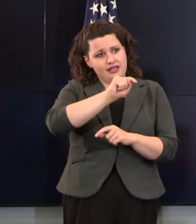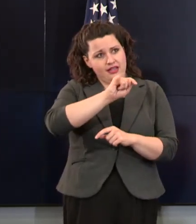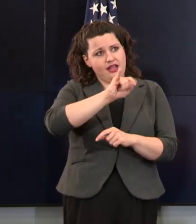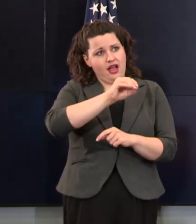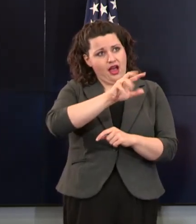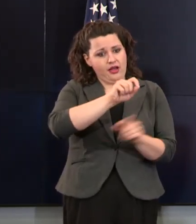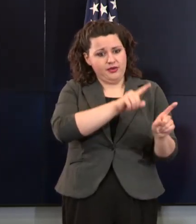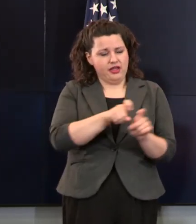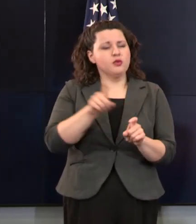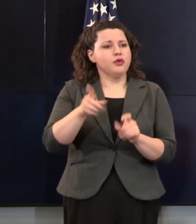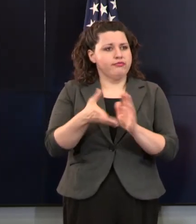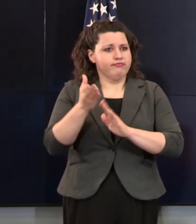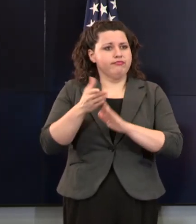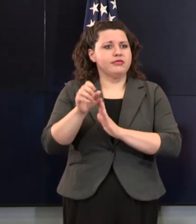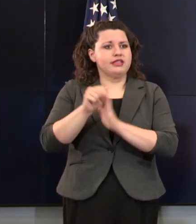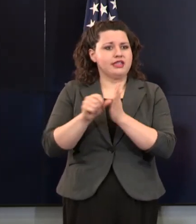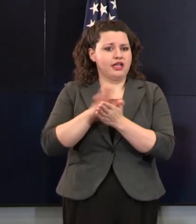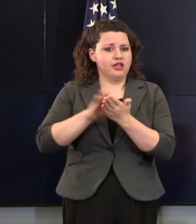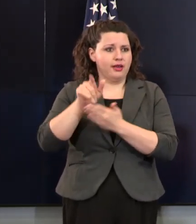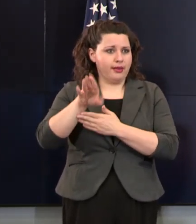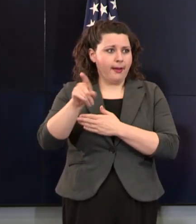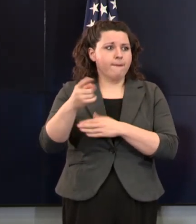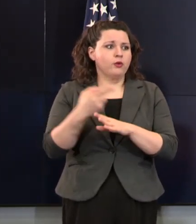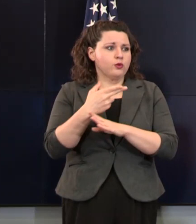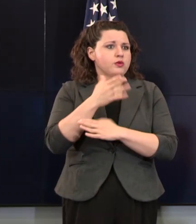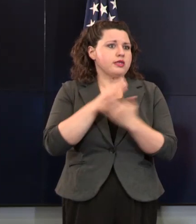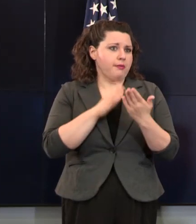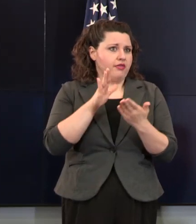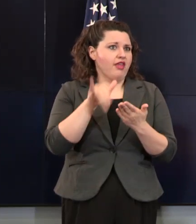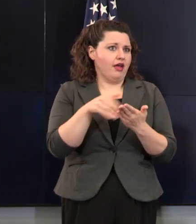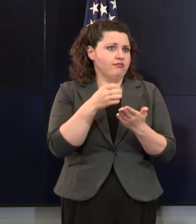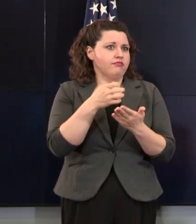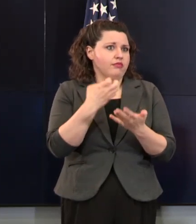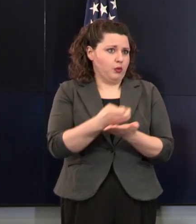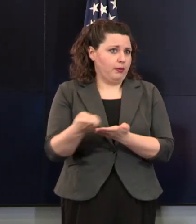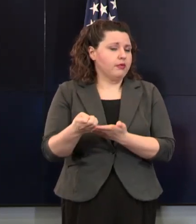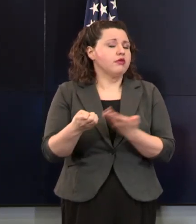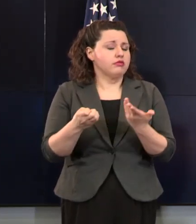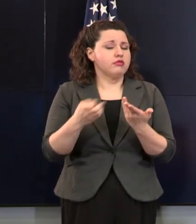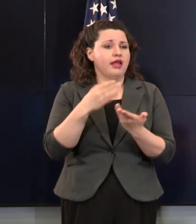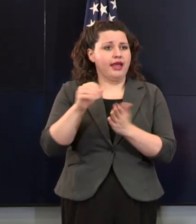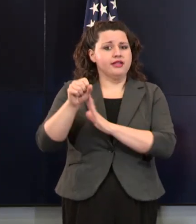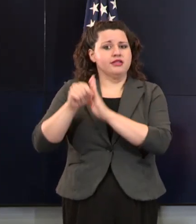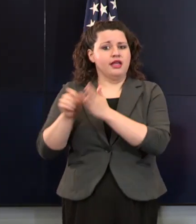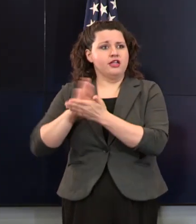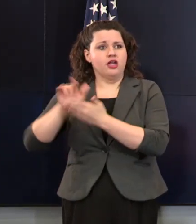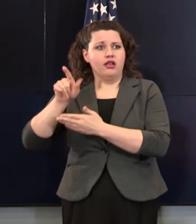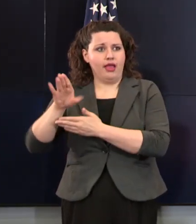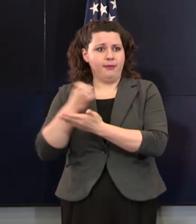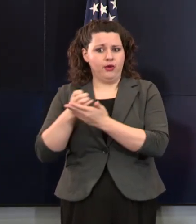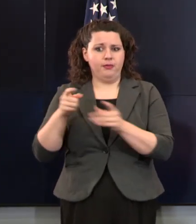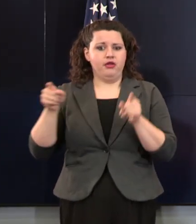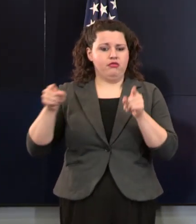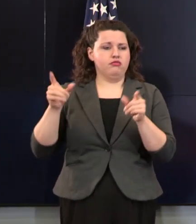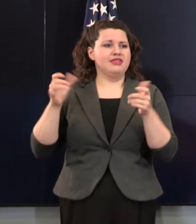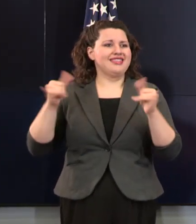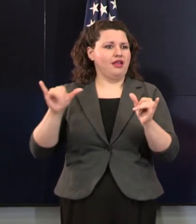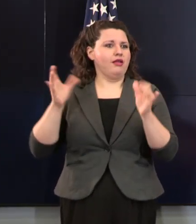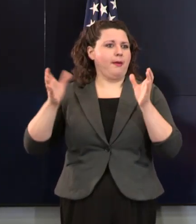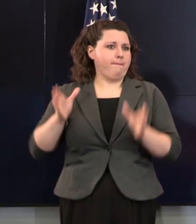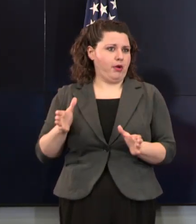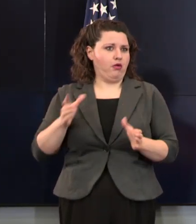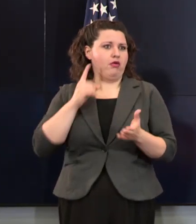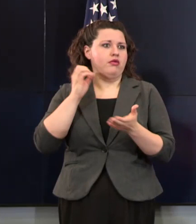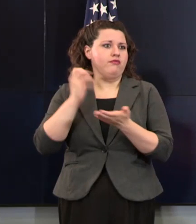the State Hygienic Lab using some of the Test Iowa equipment and the State Hygienic Lab equipment. We're still working